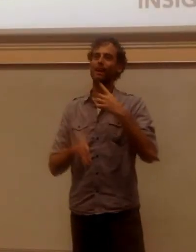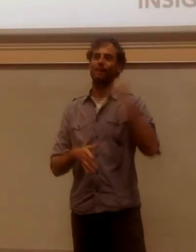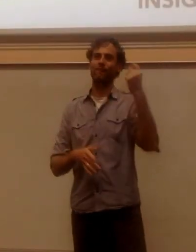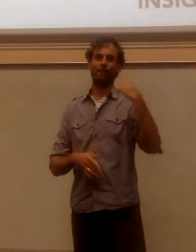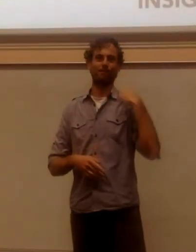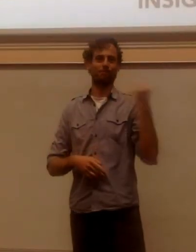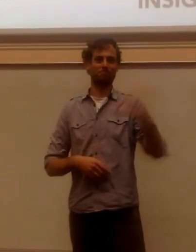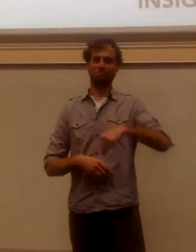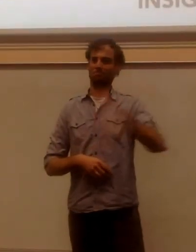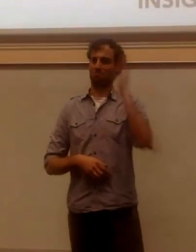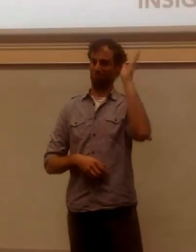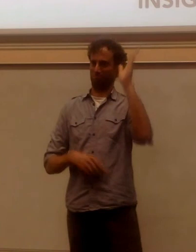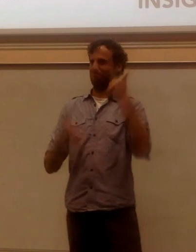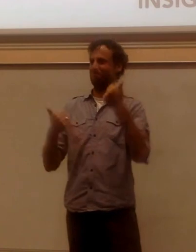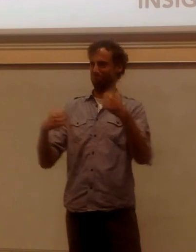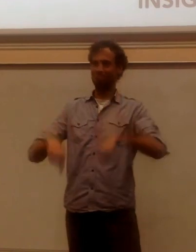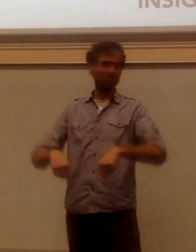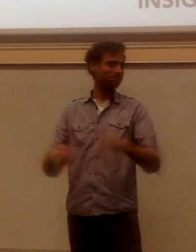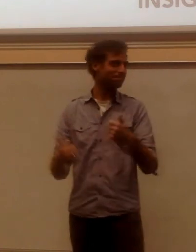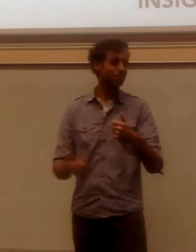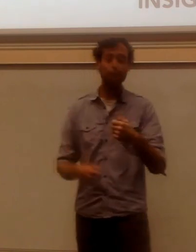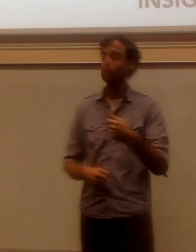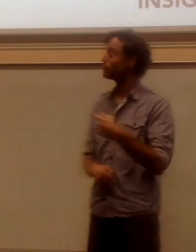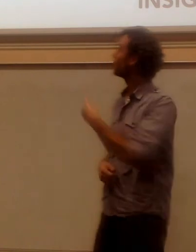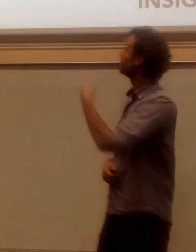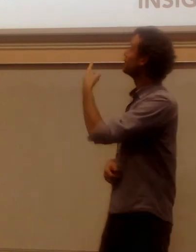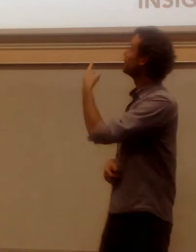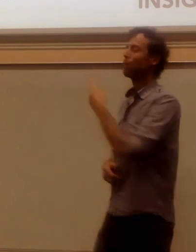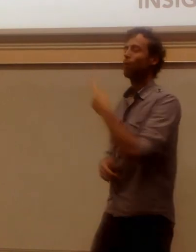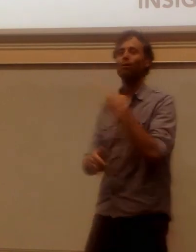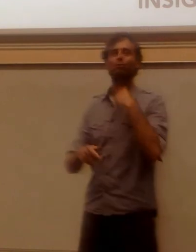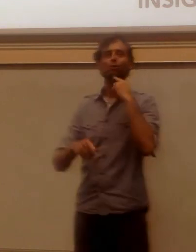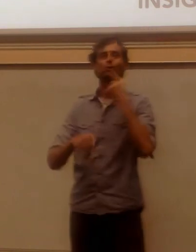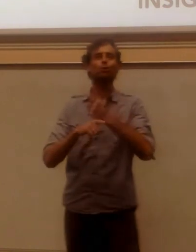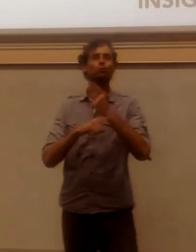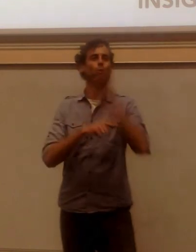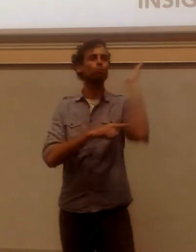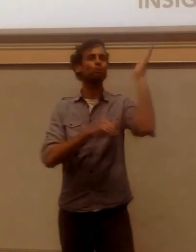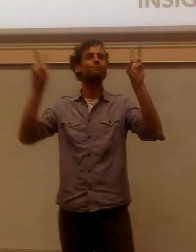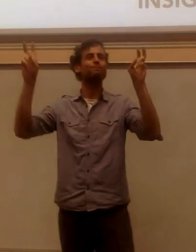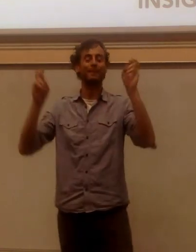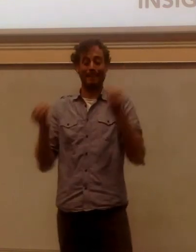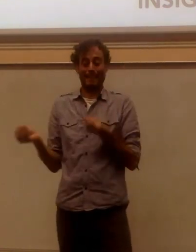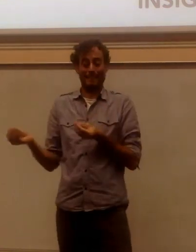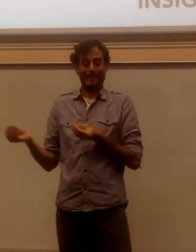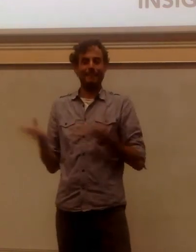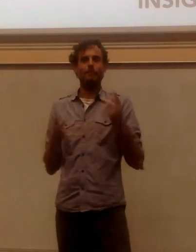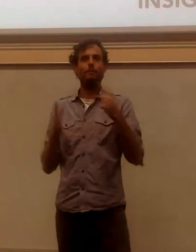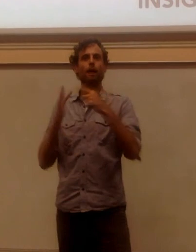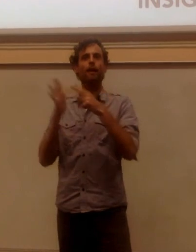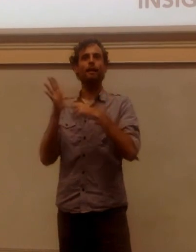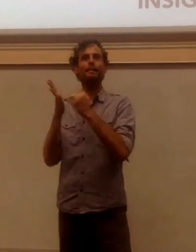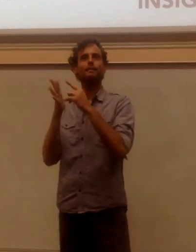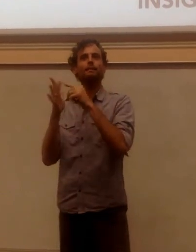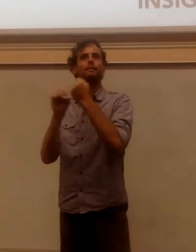Thank you to the Insign Organising Committee for inviting me to present to you this evening. I'm going to be talking about